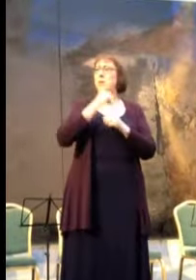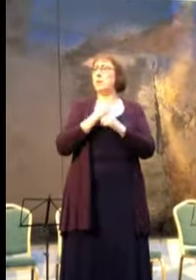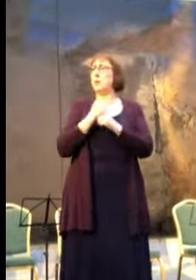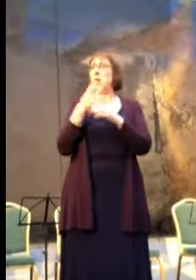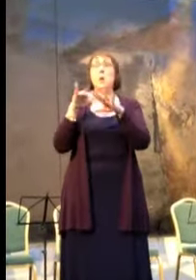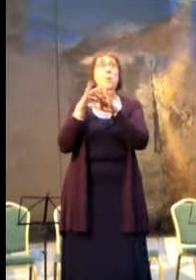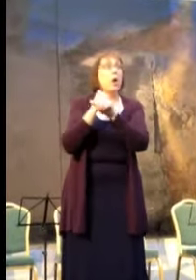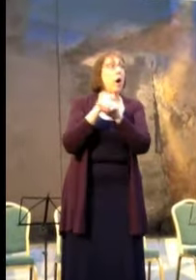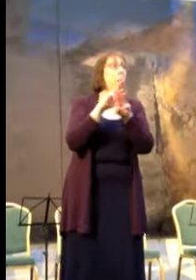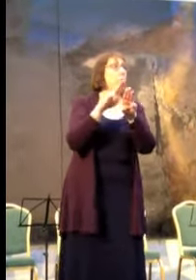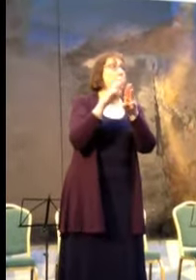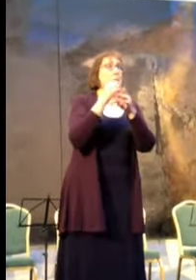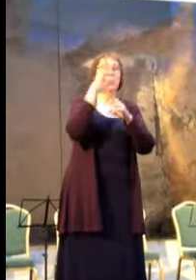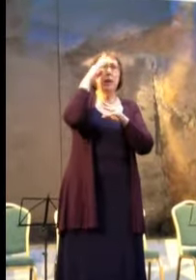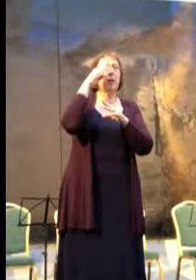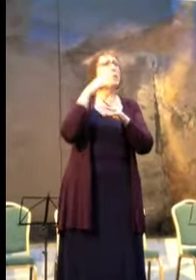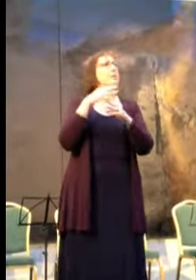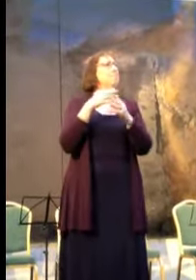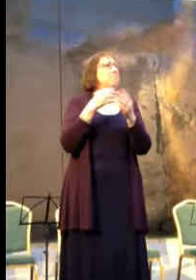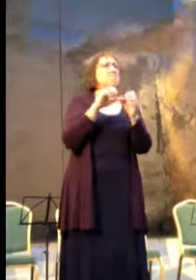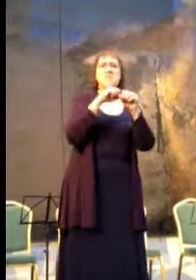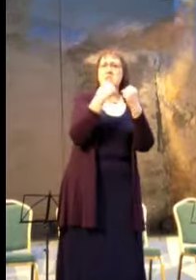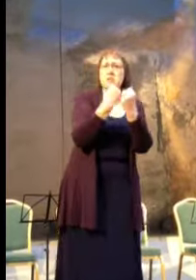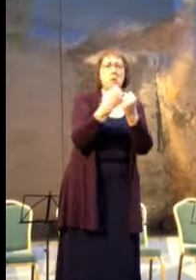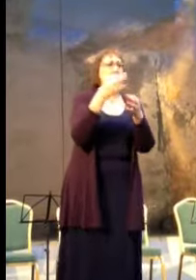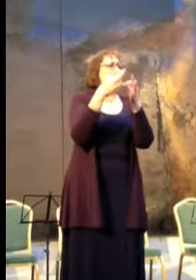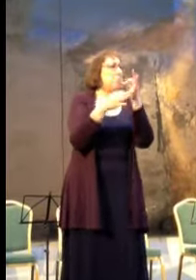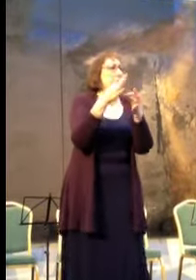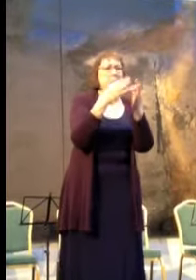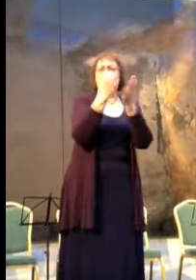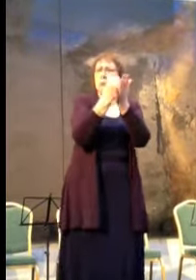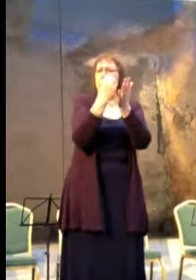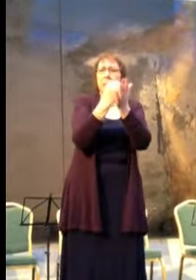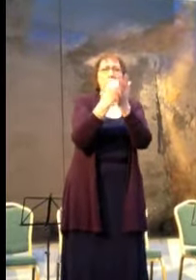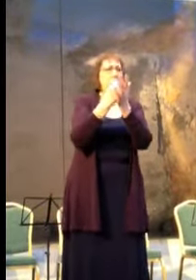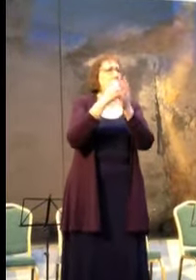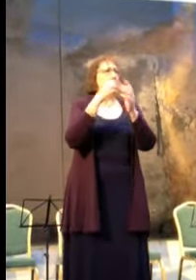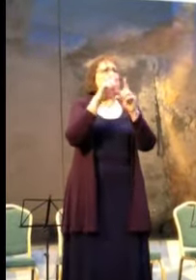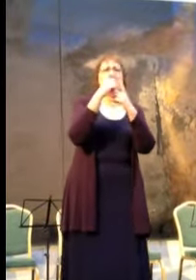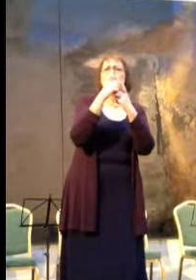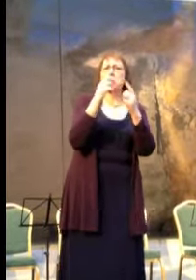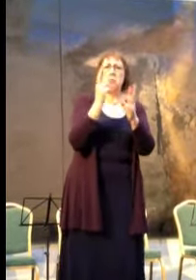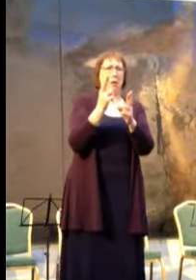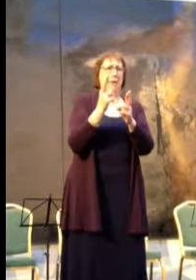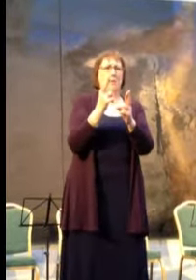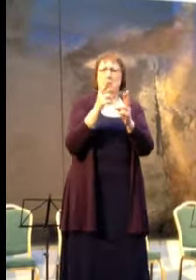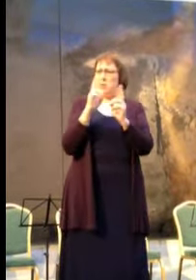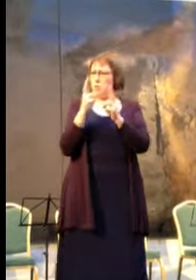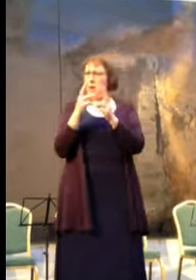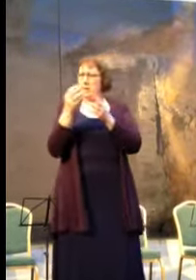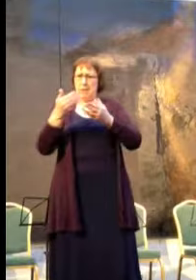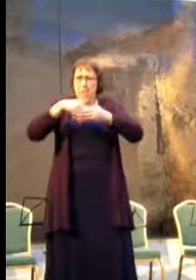their civil, political, economic, social and cultural rights, their rights to participate in public